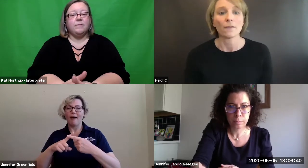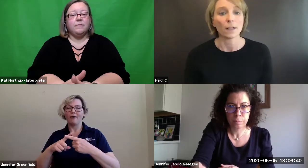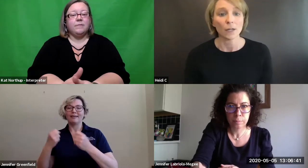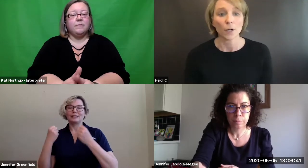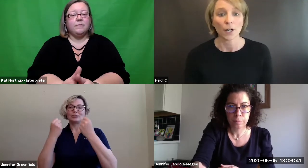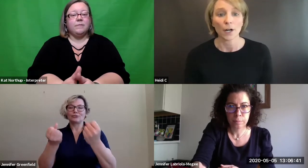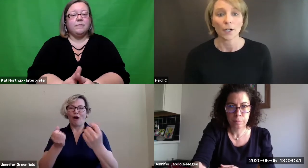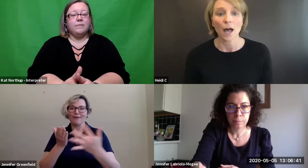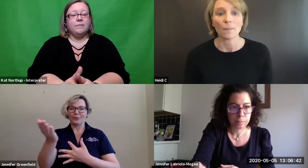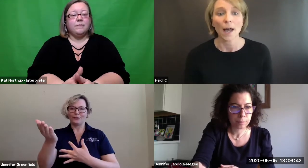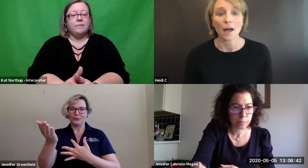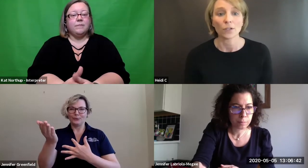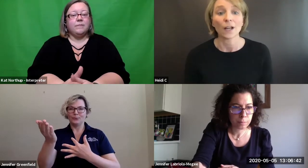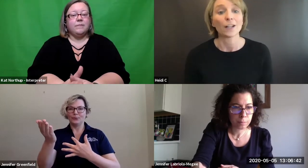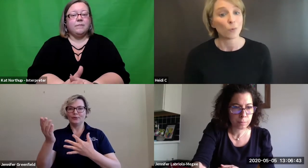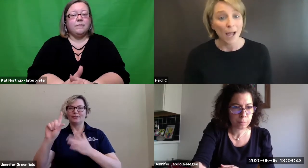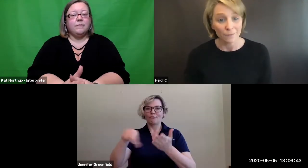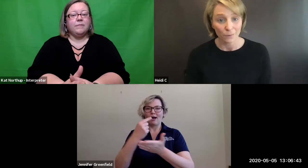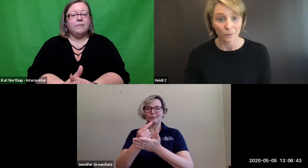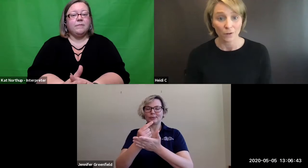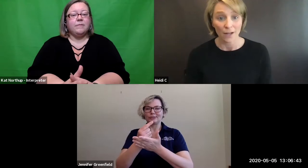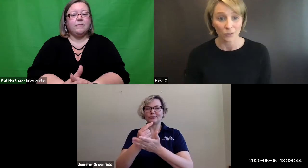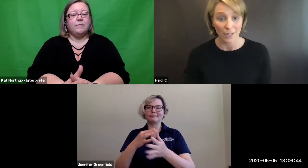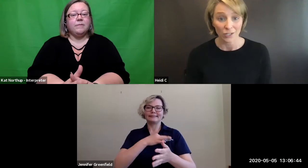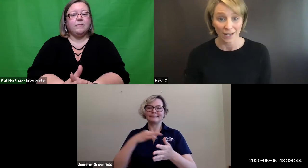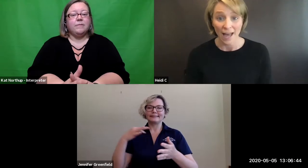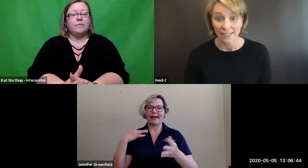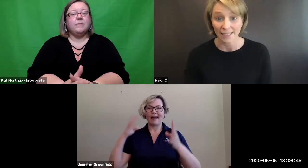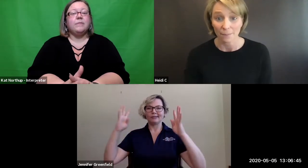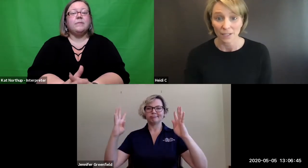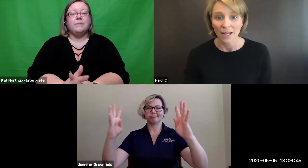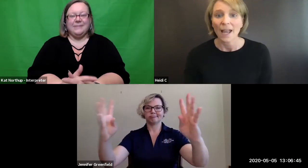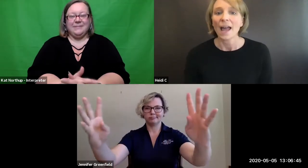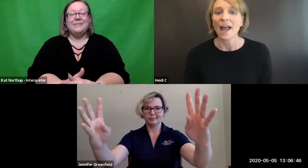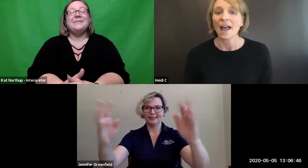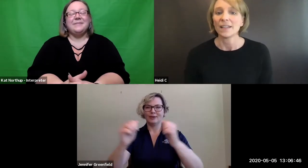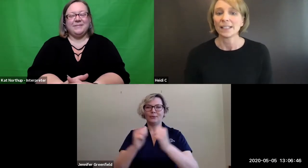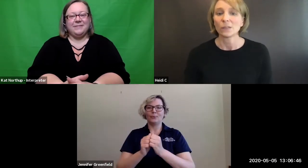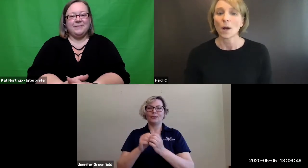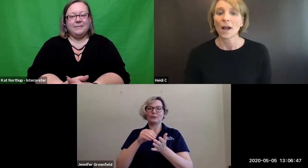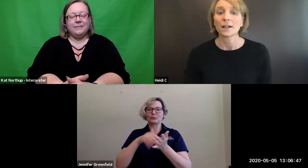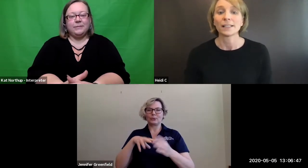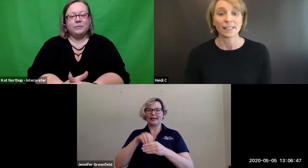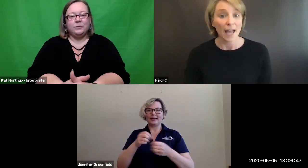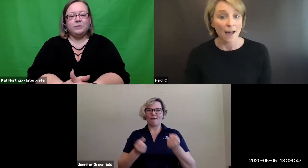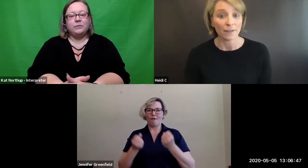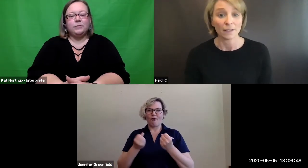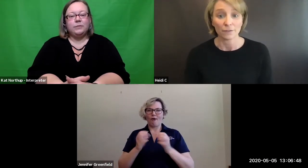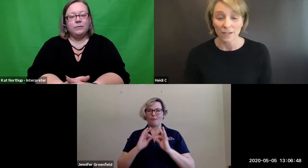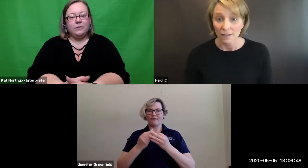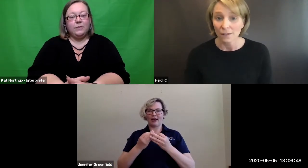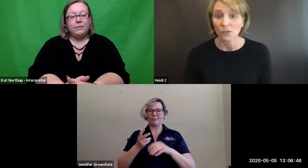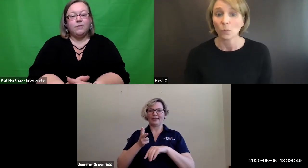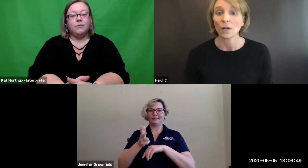I've also heard about a drive-through graduation concept. And this is where staff in